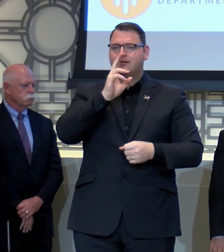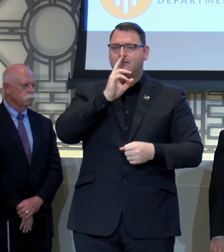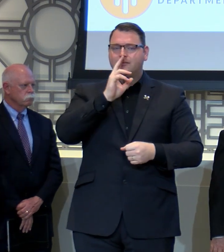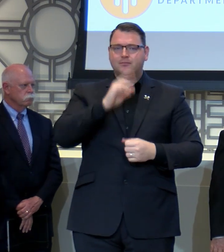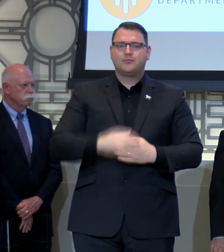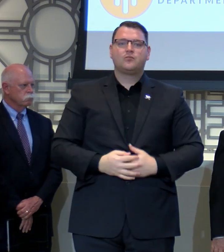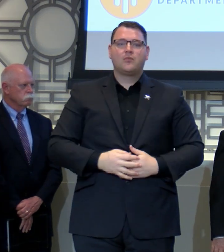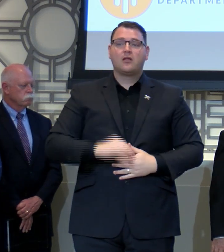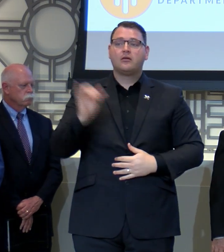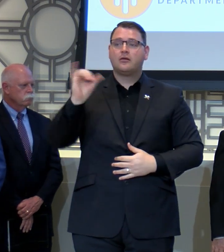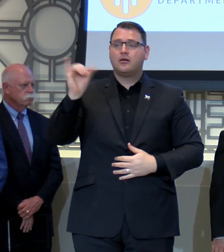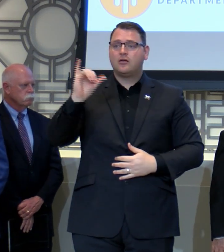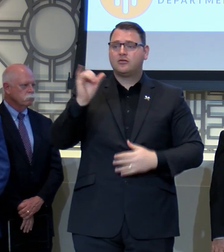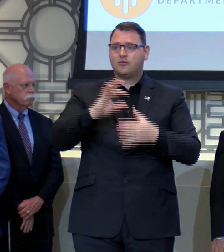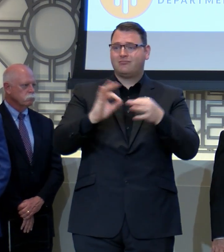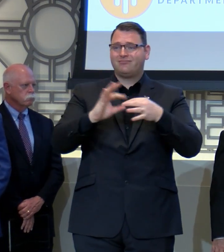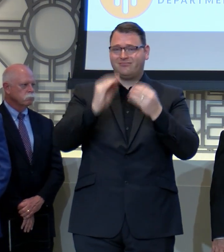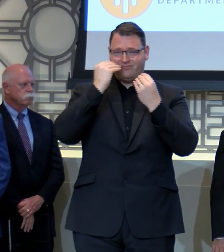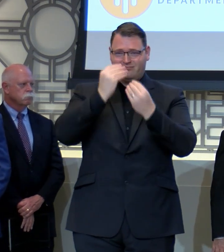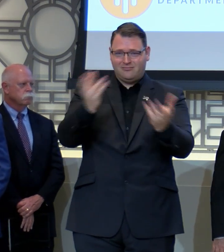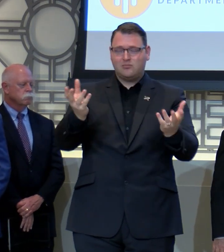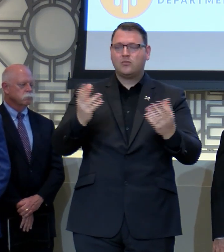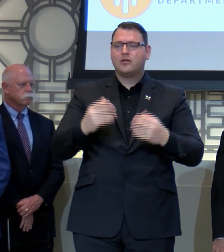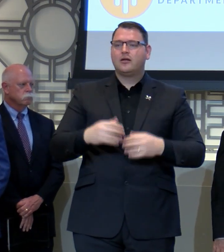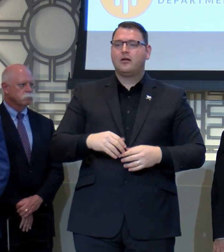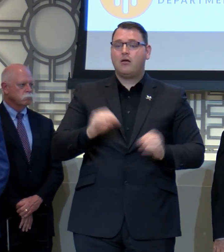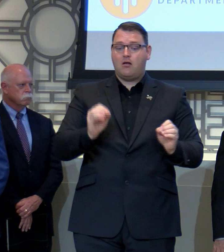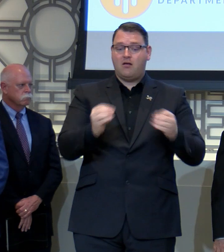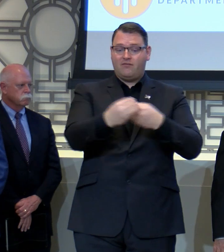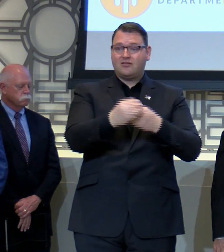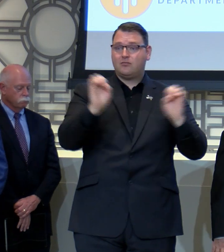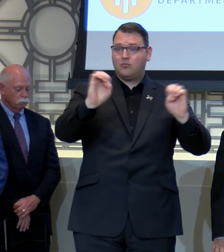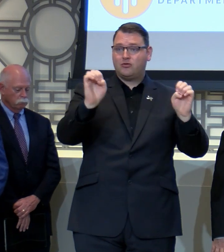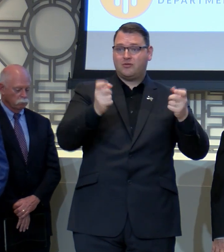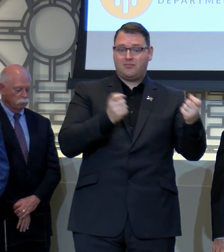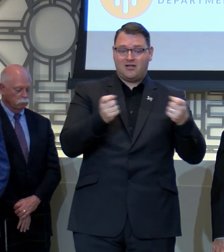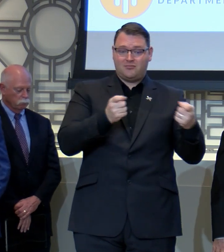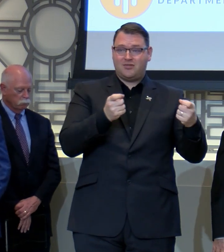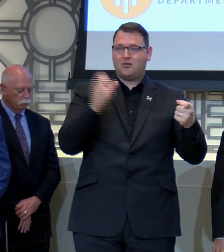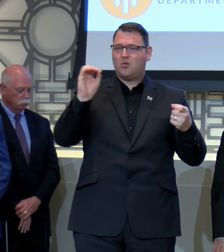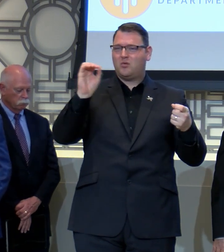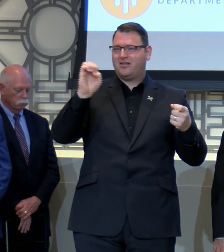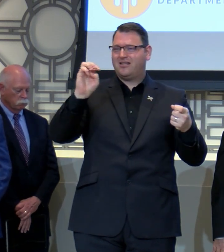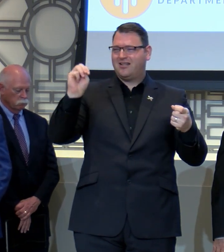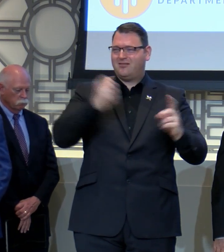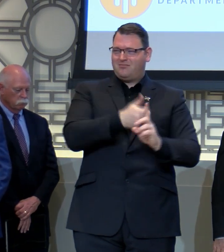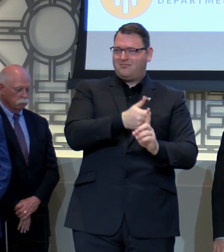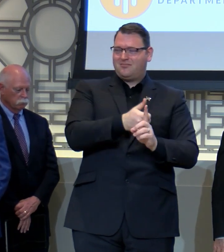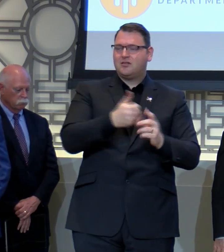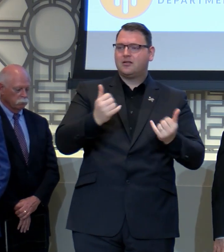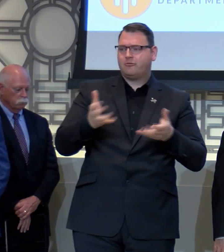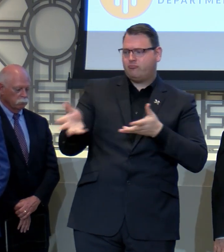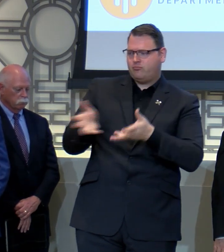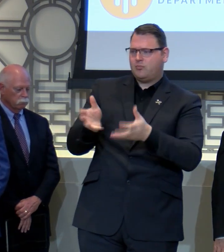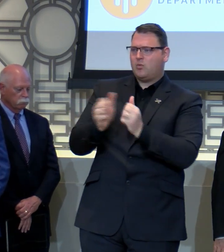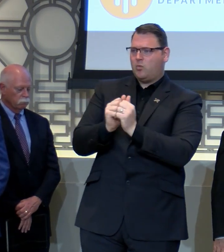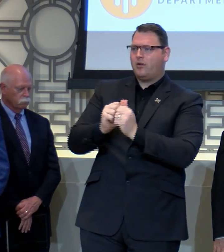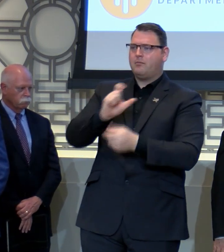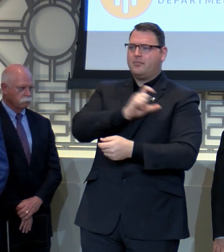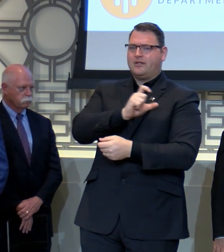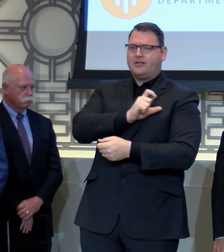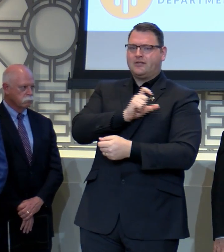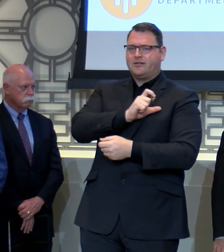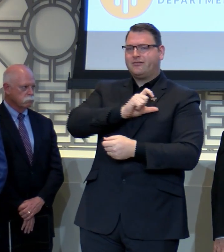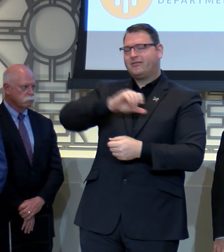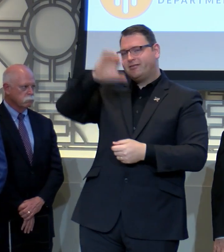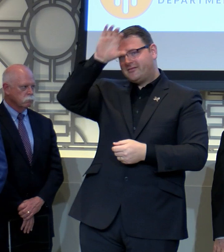I'd also like to mention that the Office of Emergency Management has been working very closely with the Houston Police Department, Chief Acevedo,